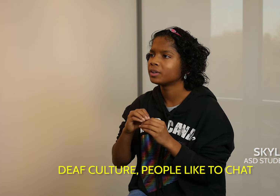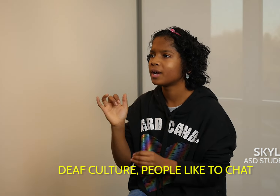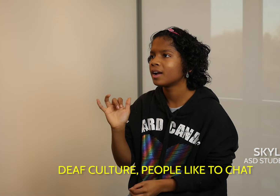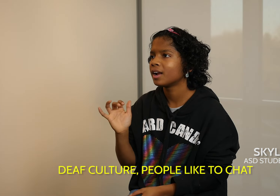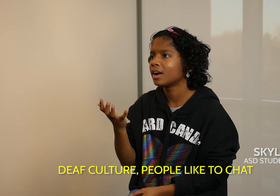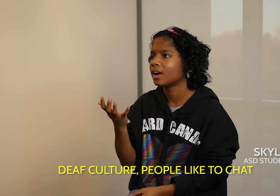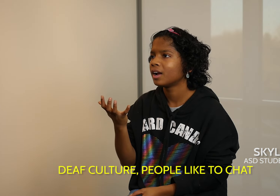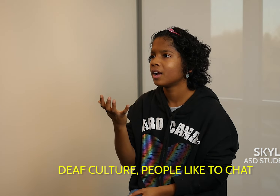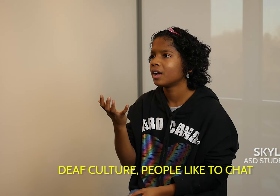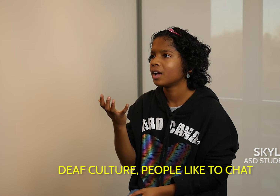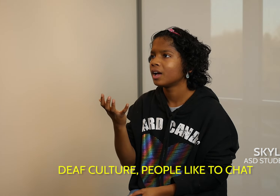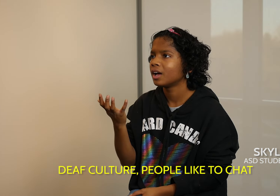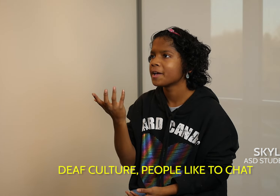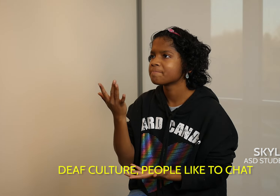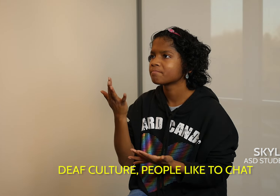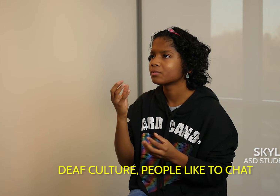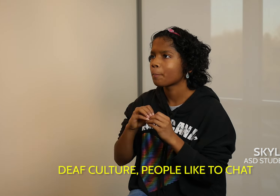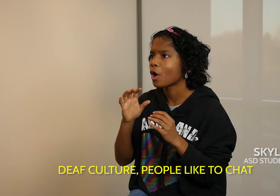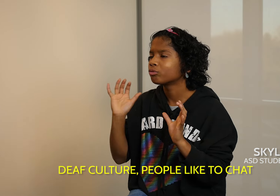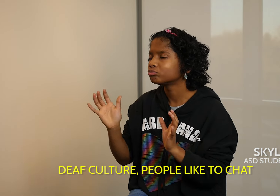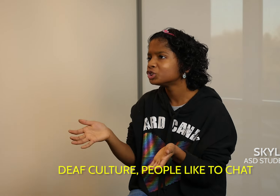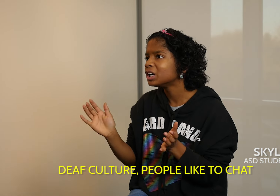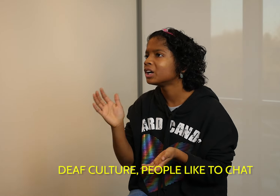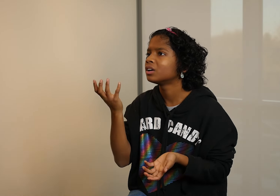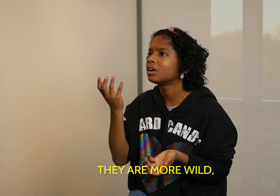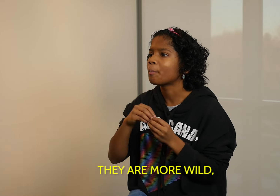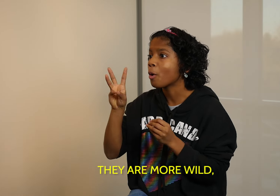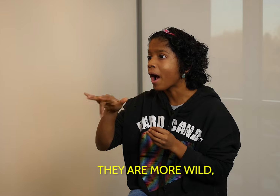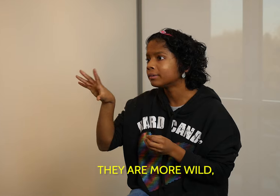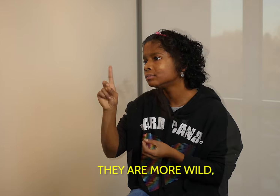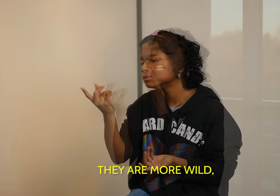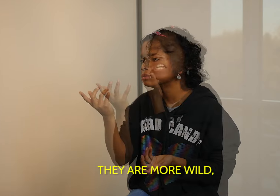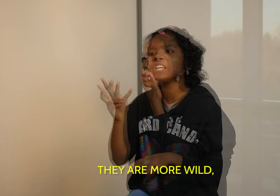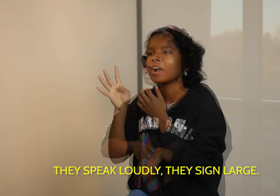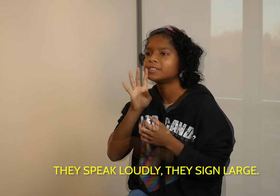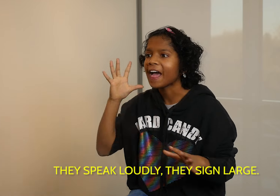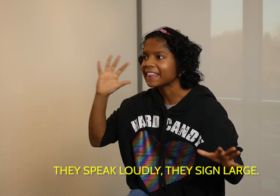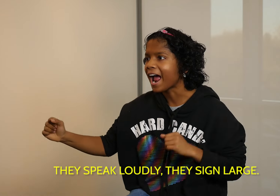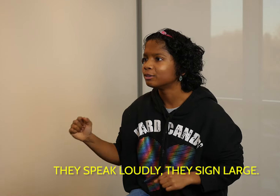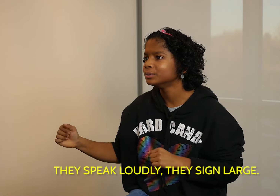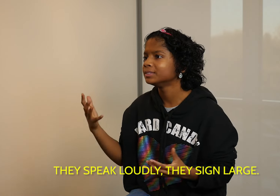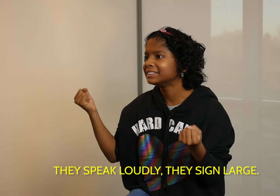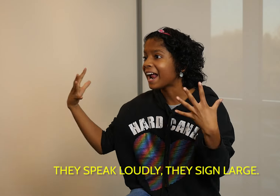Deaf culture, people like to chat, they're more wild, they speak loudly, they